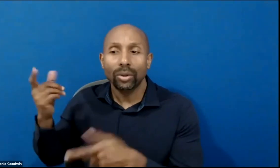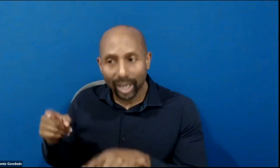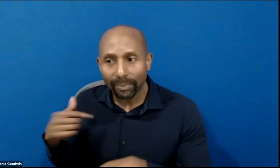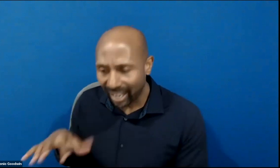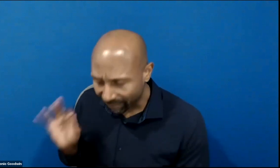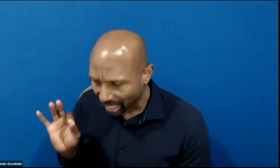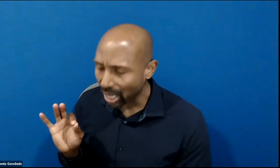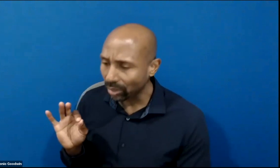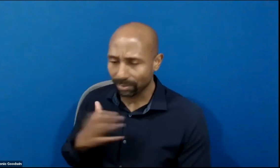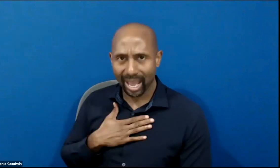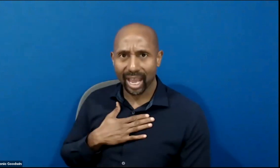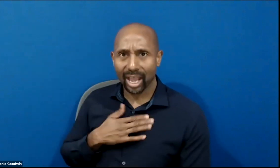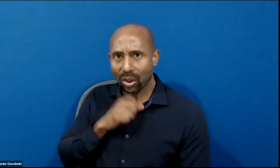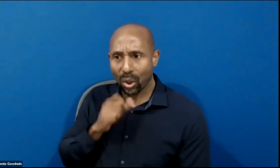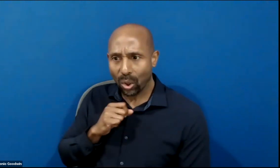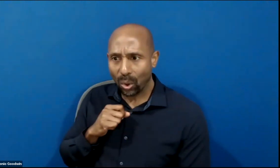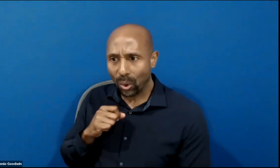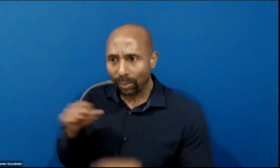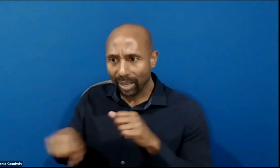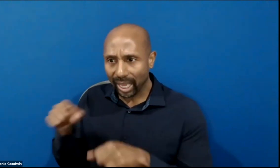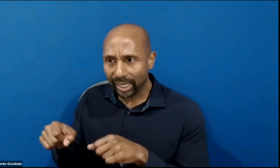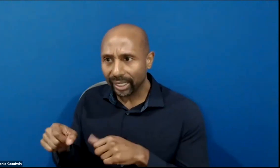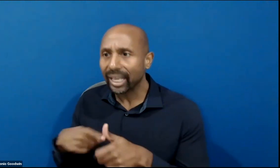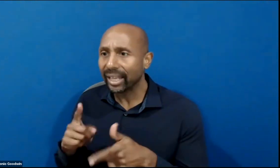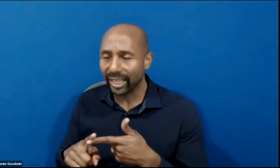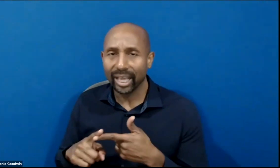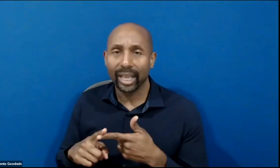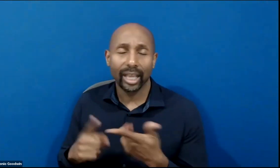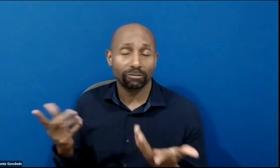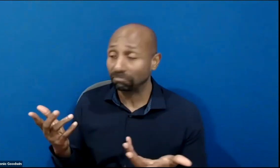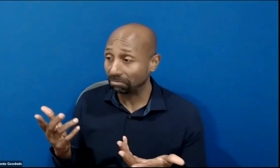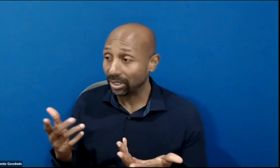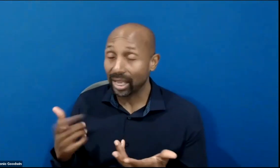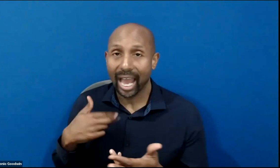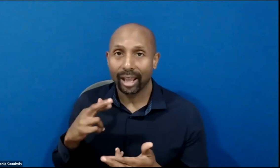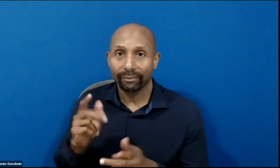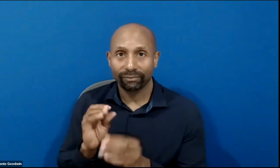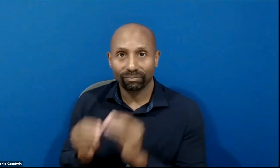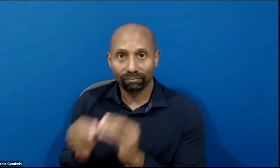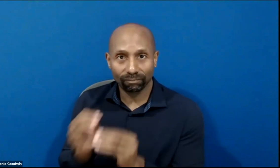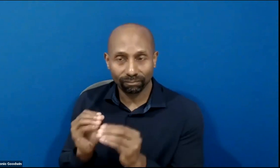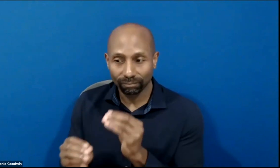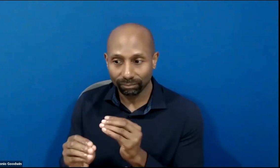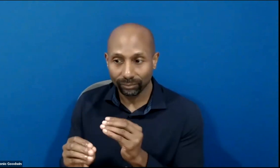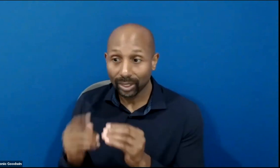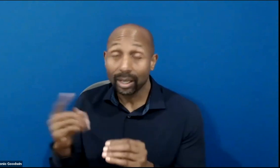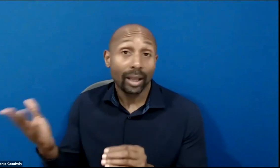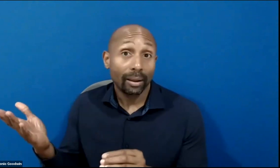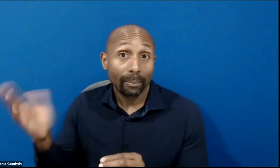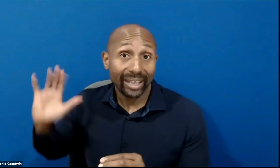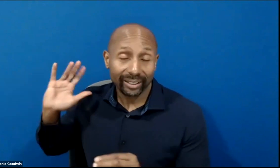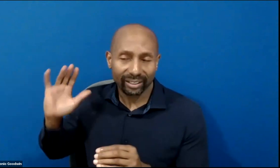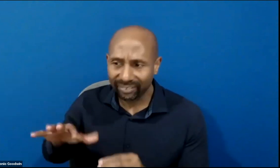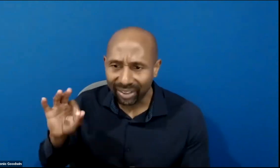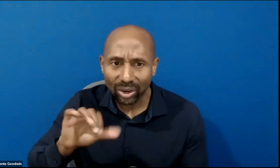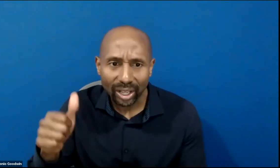Bogotá, because I never saw a bicycle in Cleveland, let me tell you. But in Colombia, cycling is a big, big